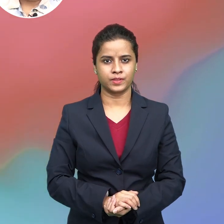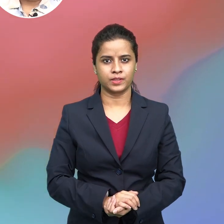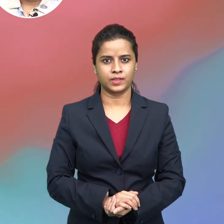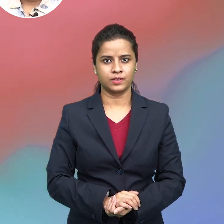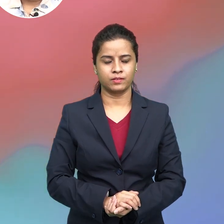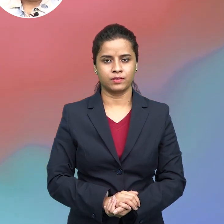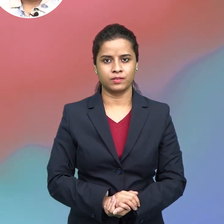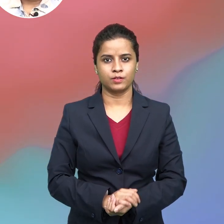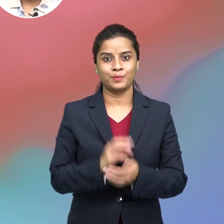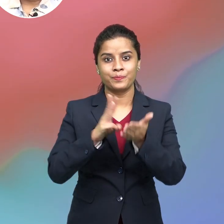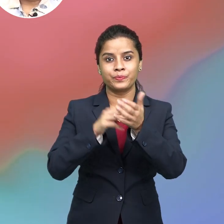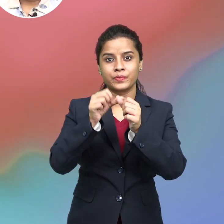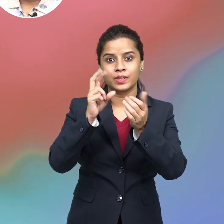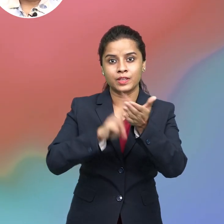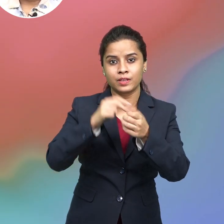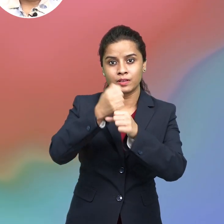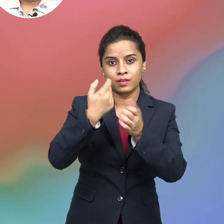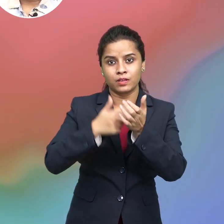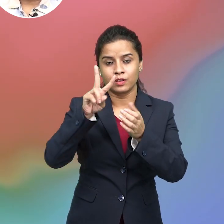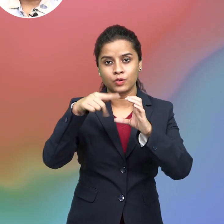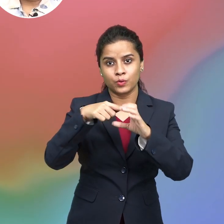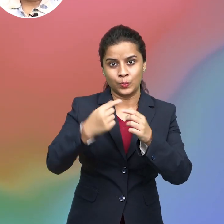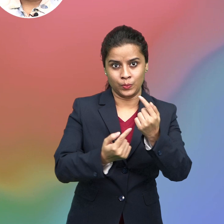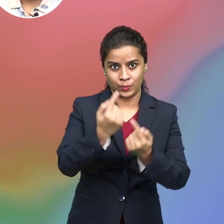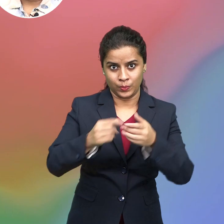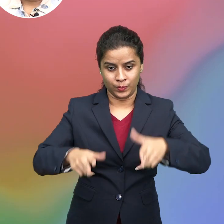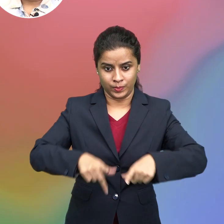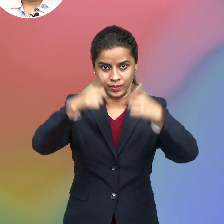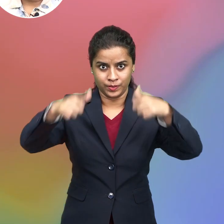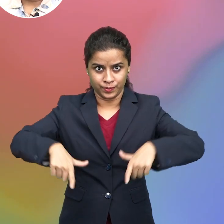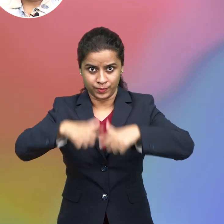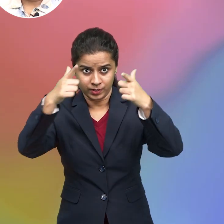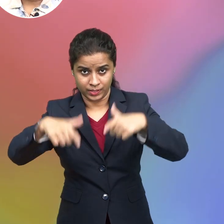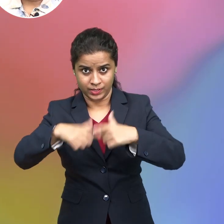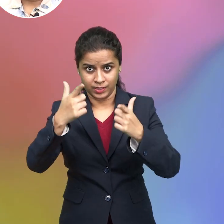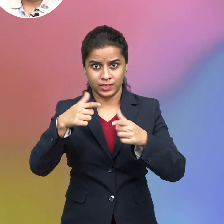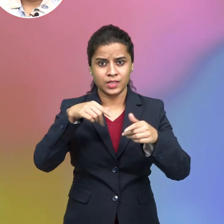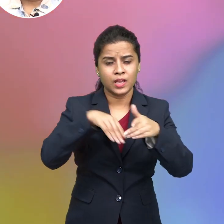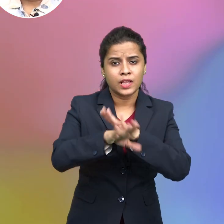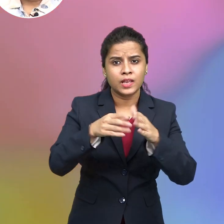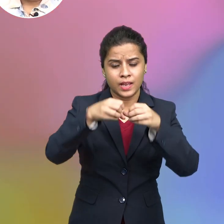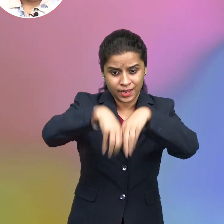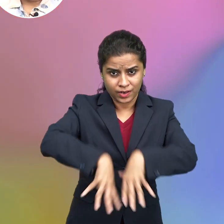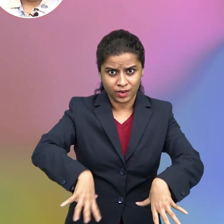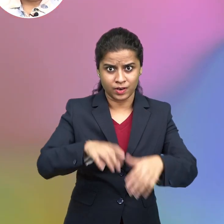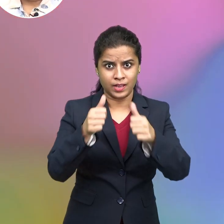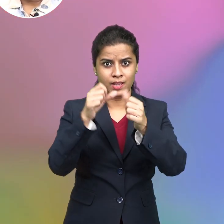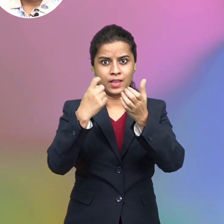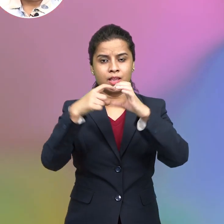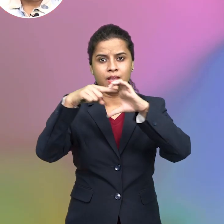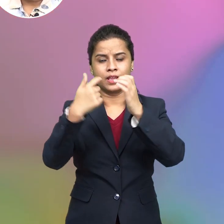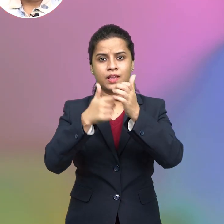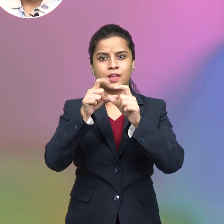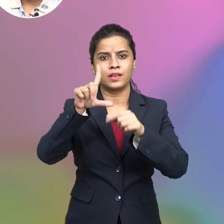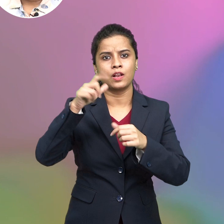Therefore, mangrove trees of tropics form aerial roots above the